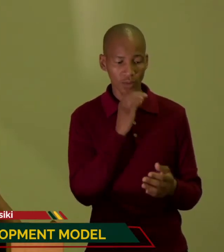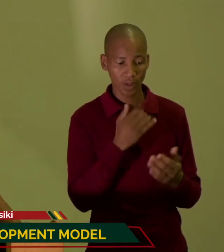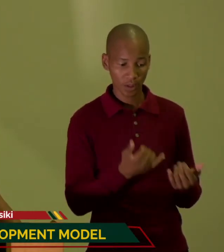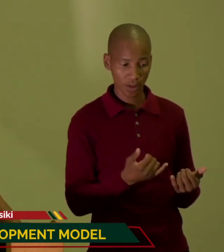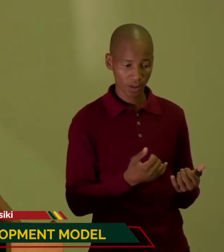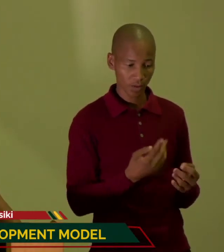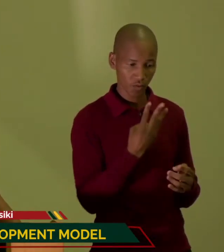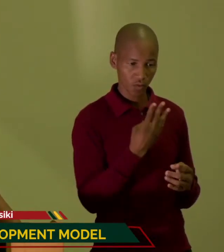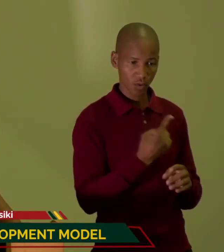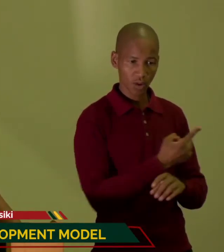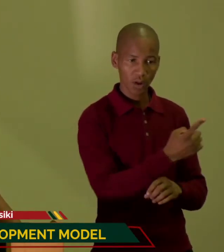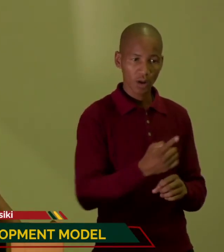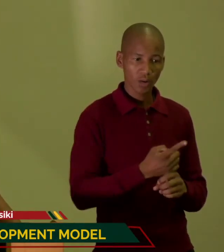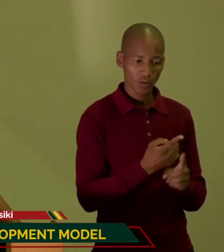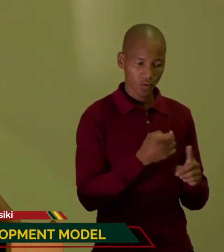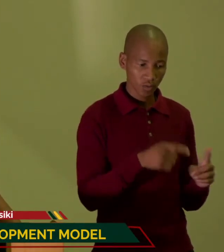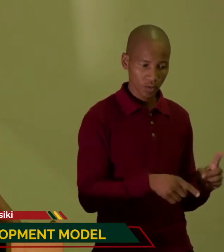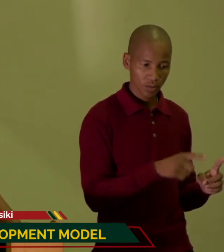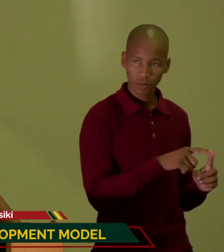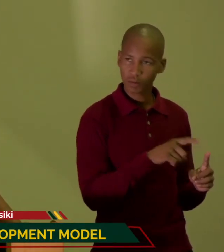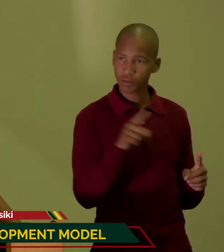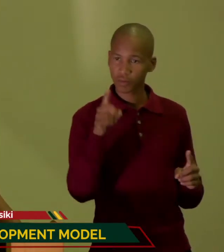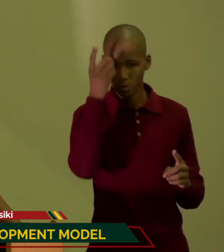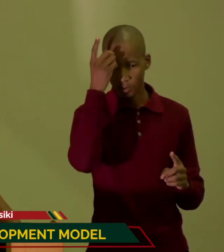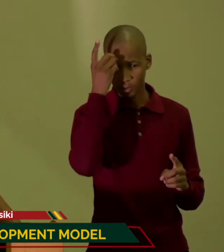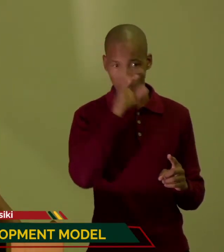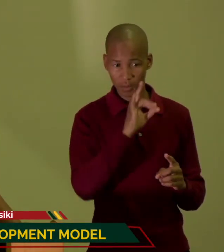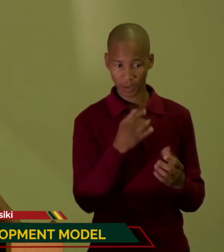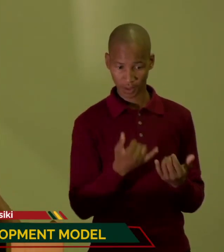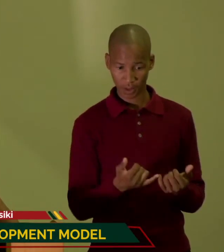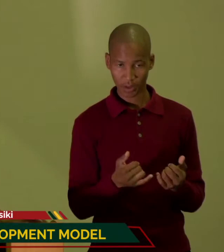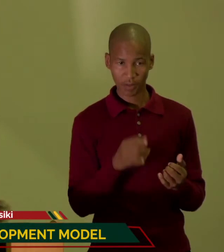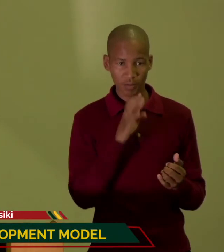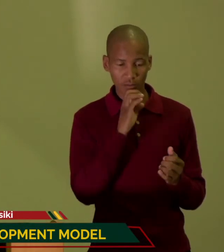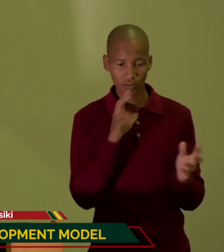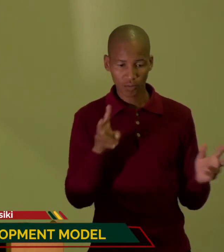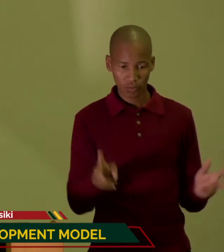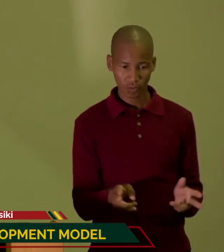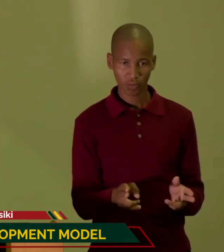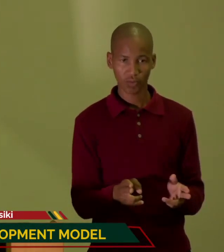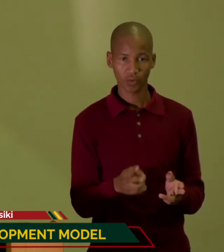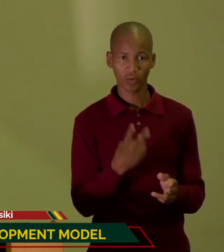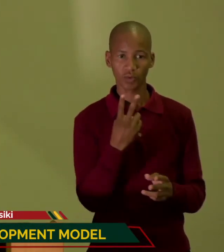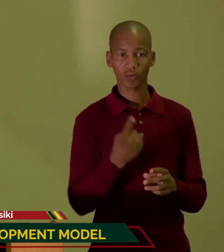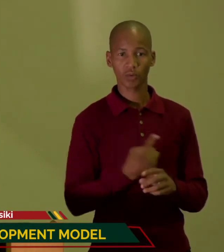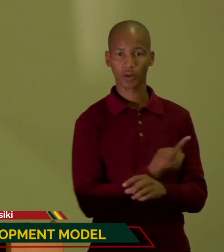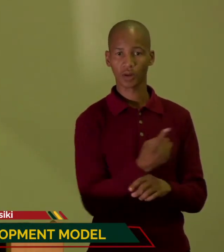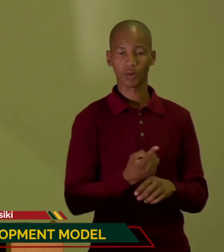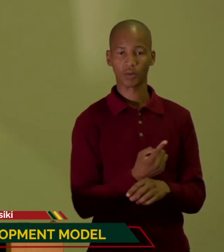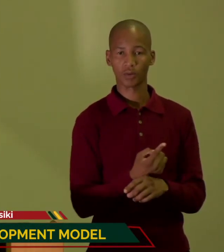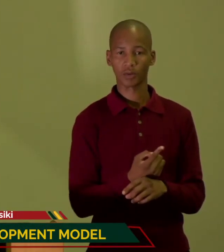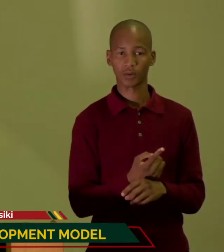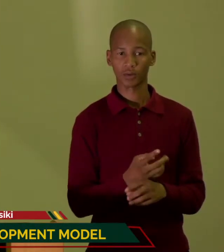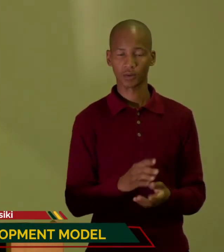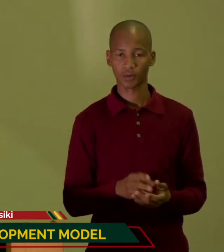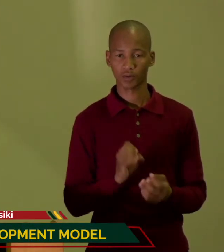to Durban, but now it will be 2 hours. That's a good thing for us as the people of the